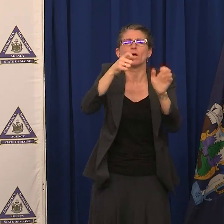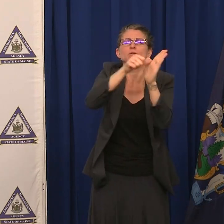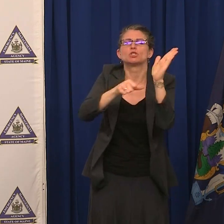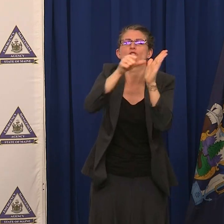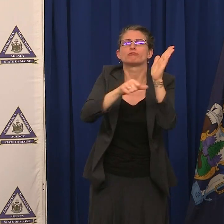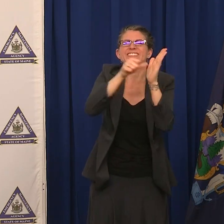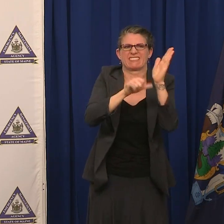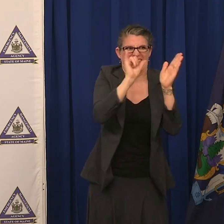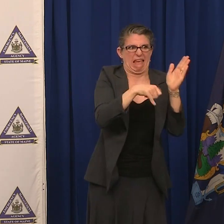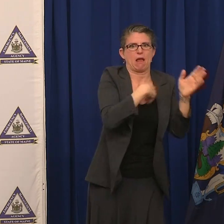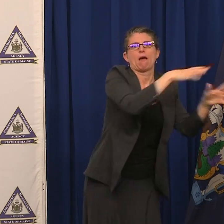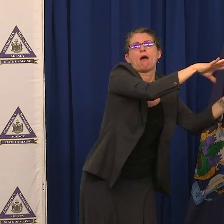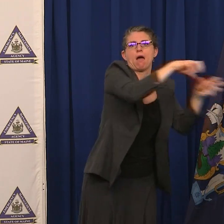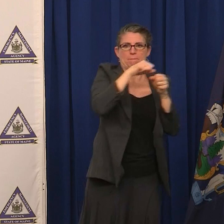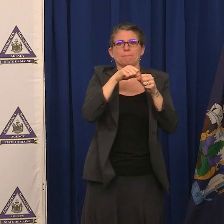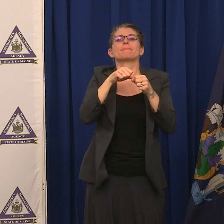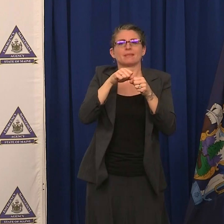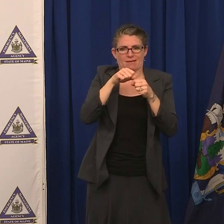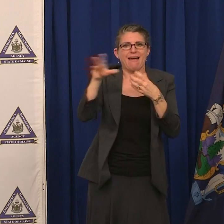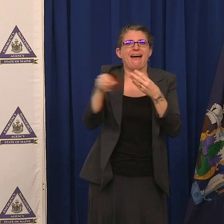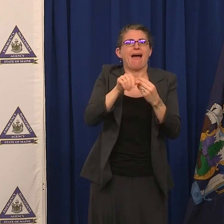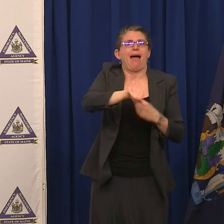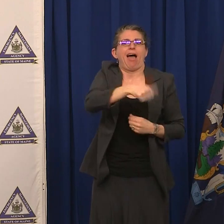of 87 such ventilators.